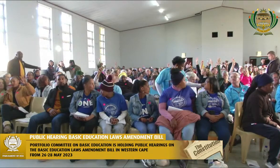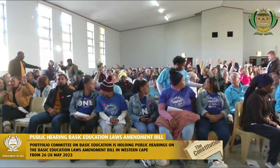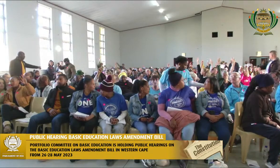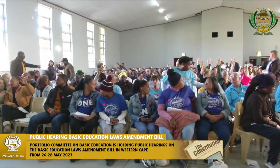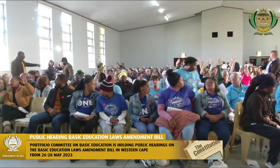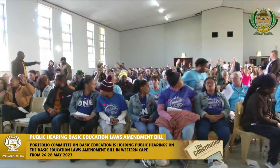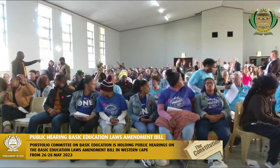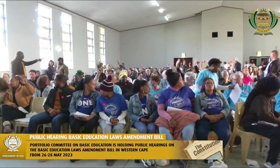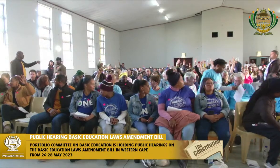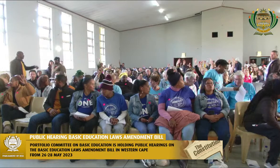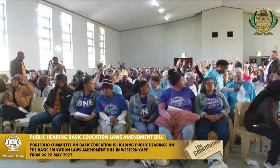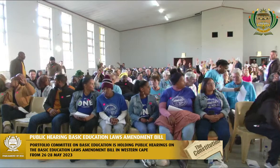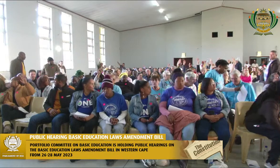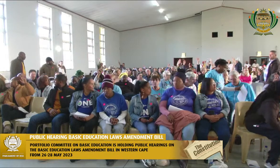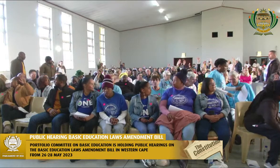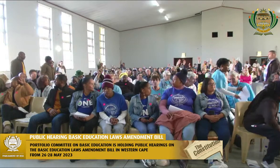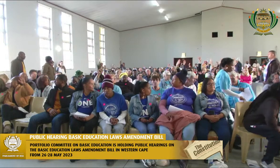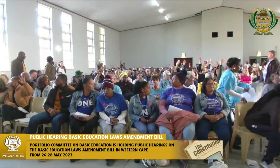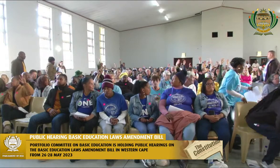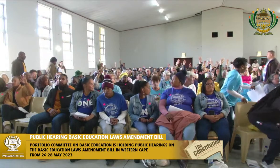Eight.